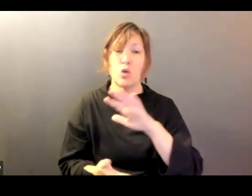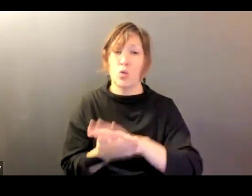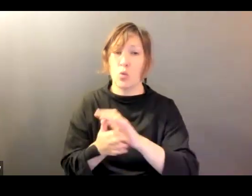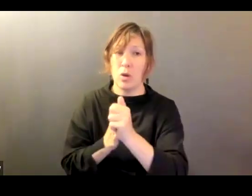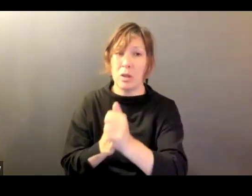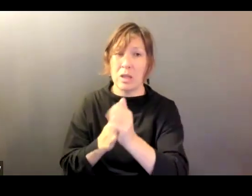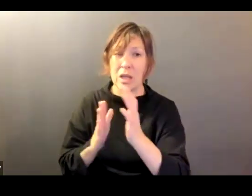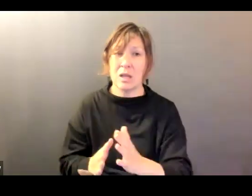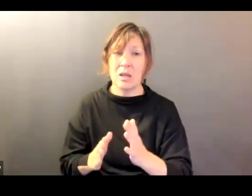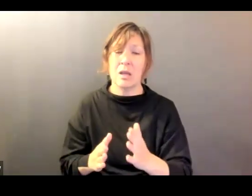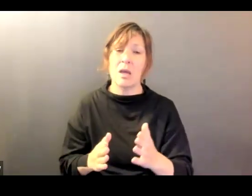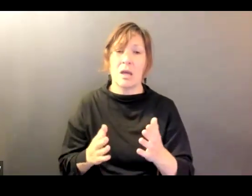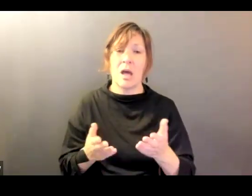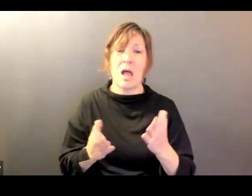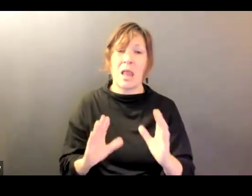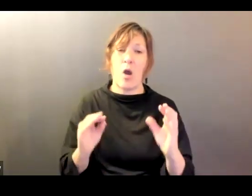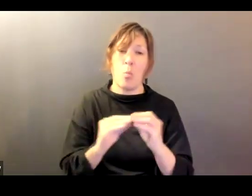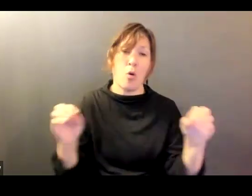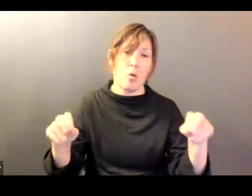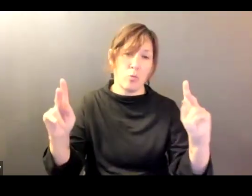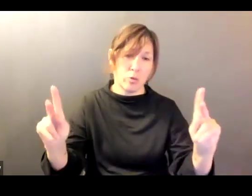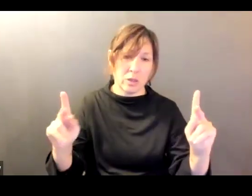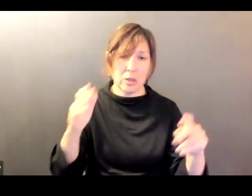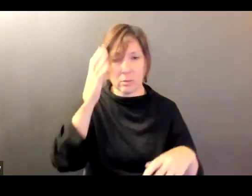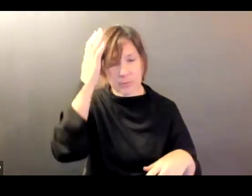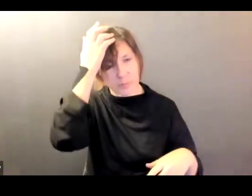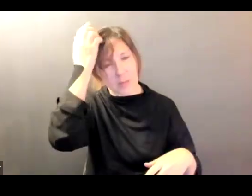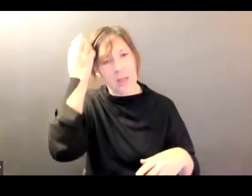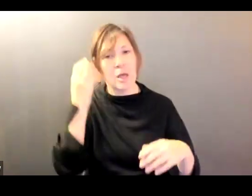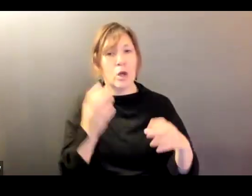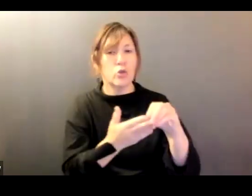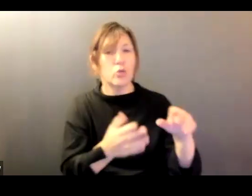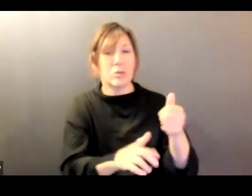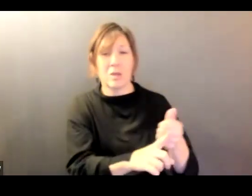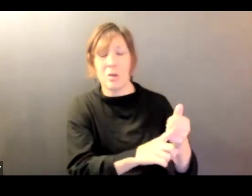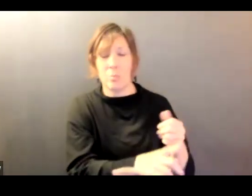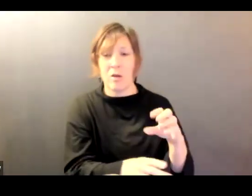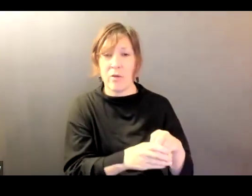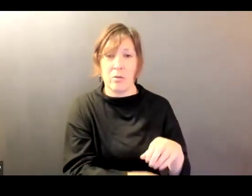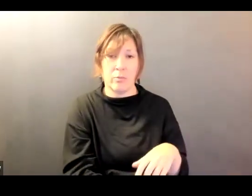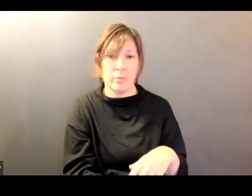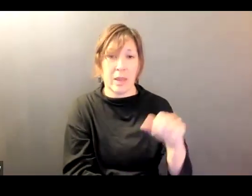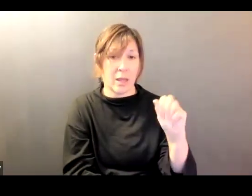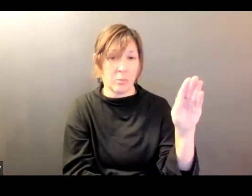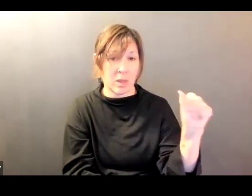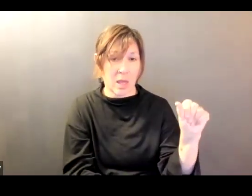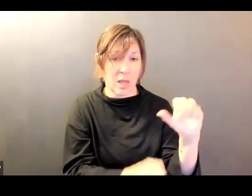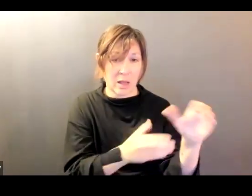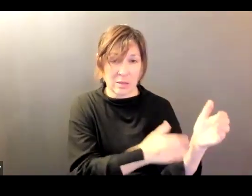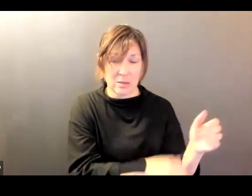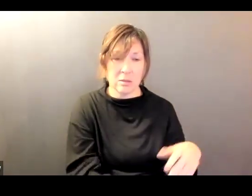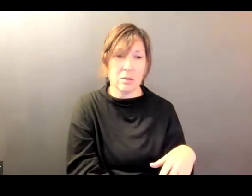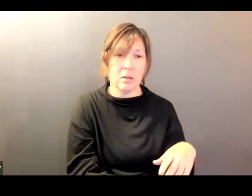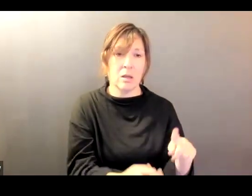our students. We have seen many gains in terms of our students that are in our ABA classrooms, as well as our students that are in our low